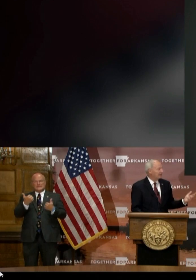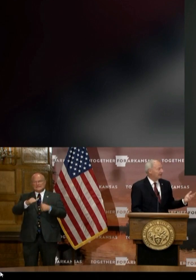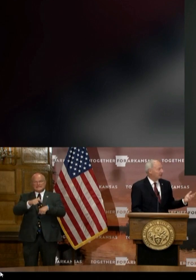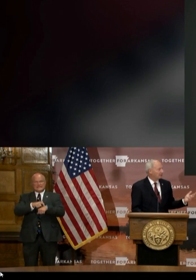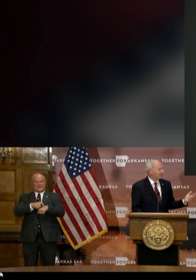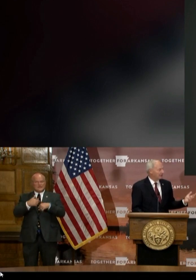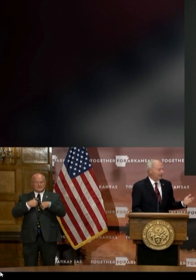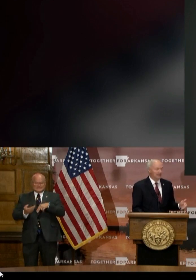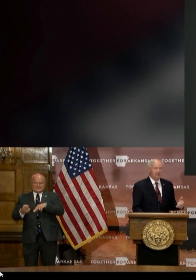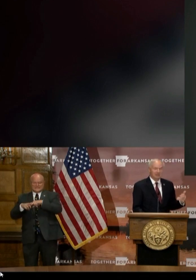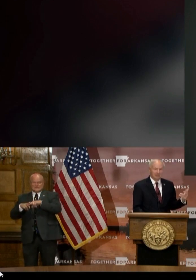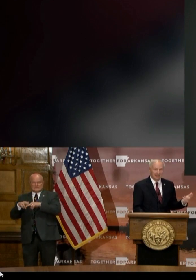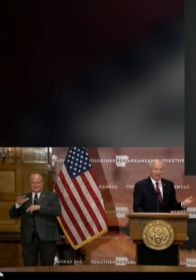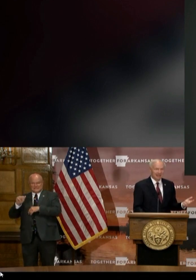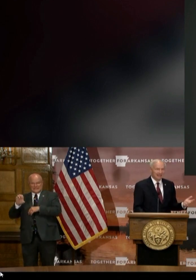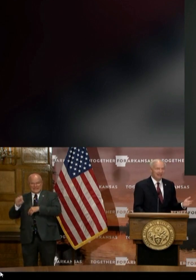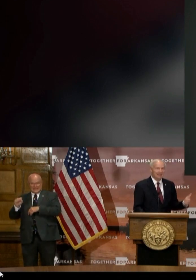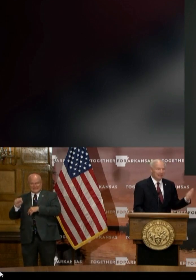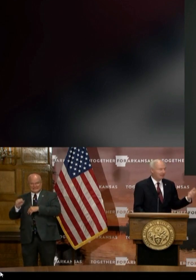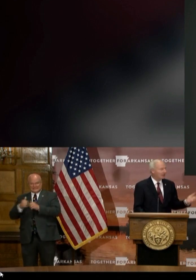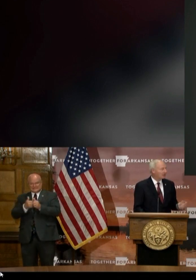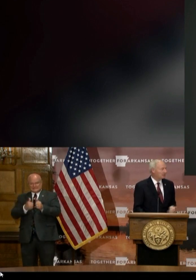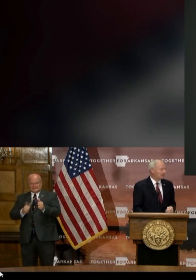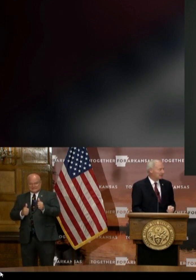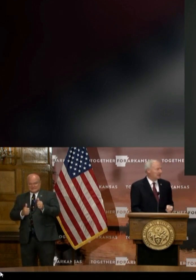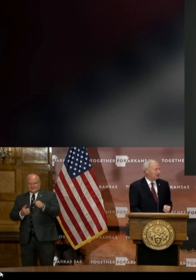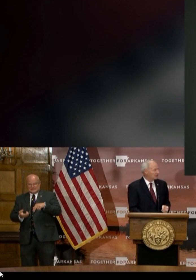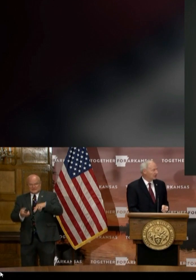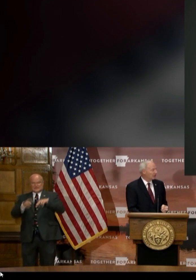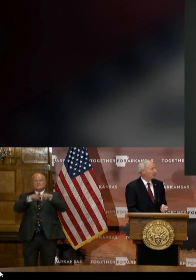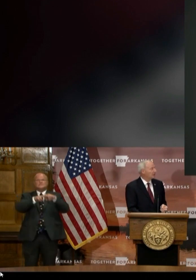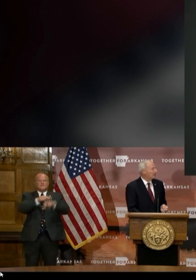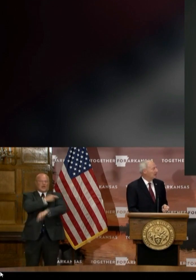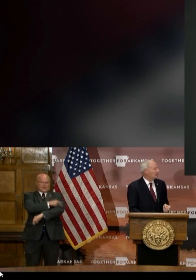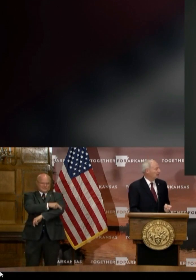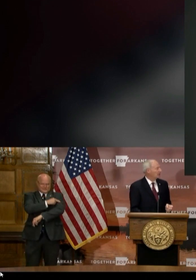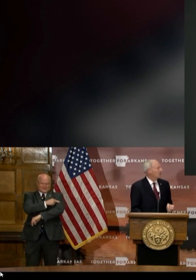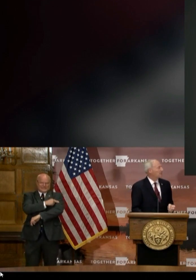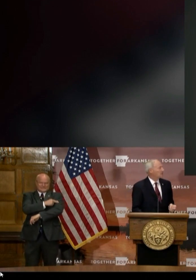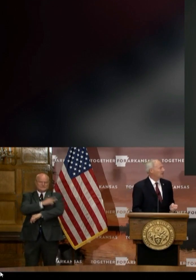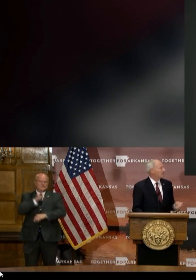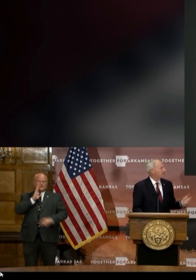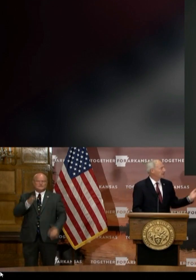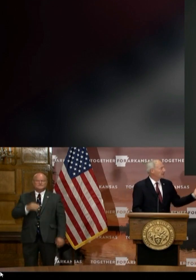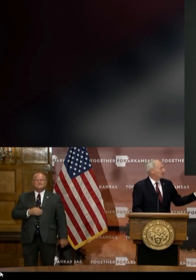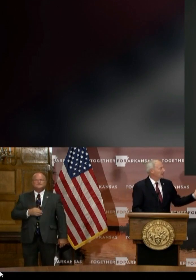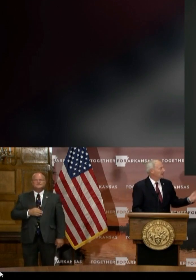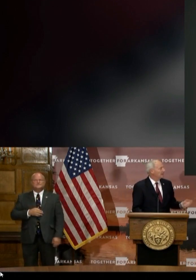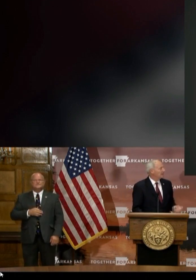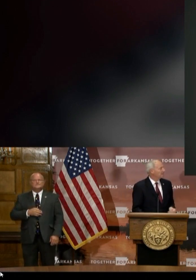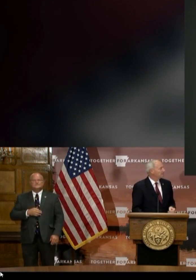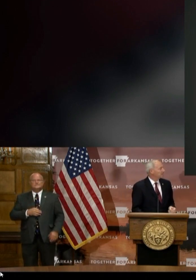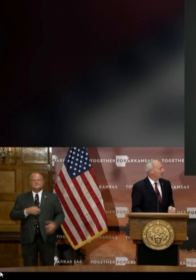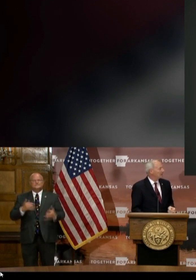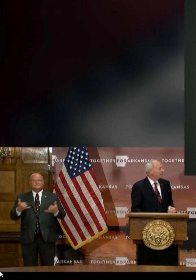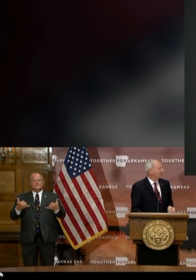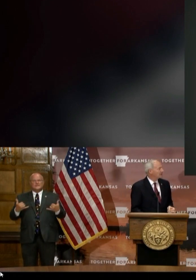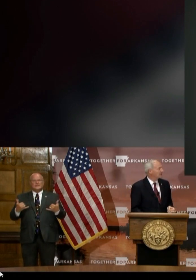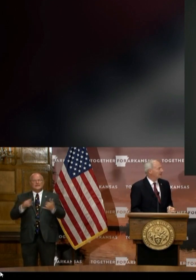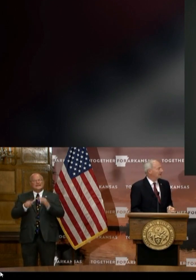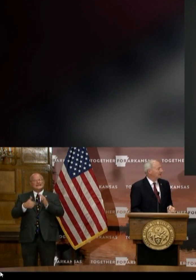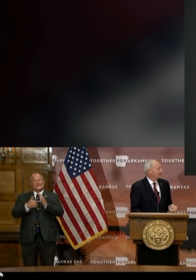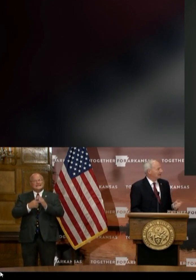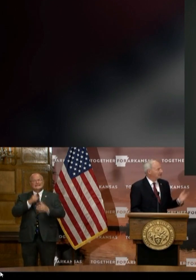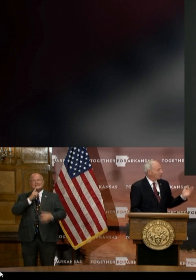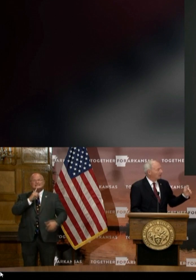Anytime you have an increase in cases, as a lagging indicator, hospitalizations are going to go up some. And then this